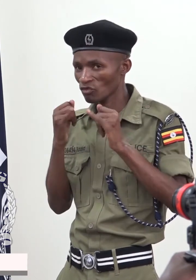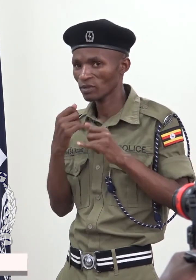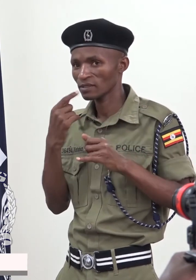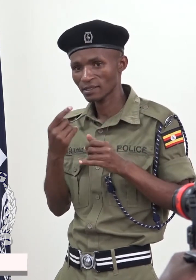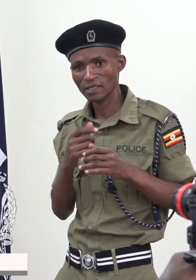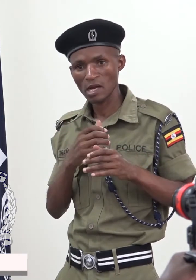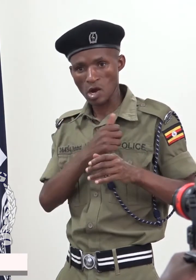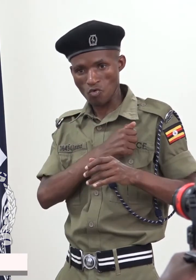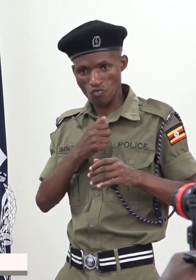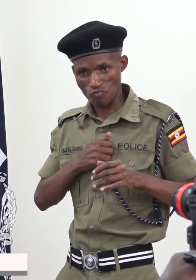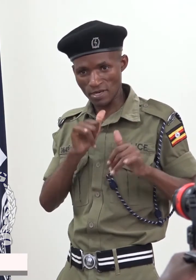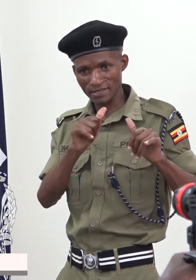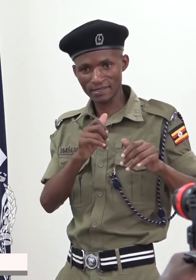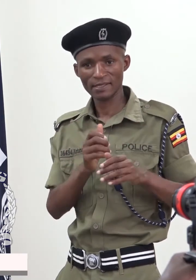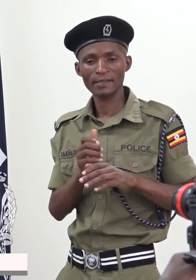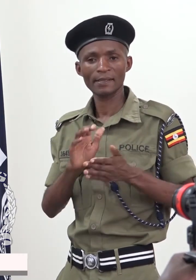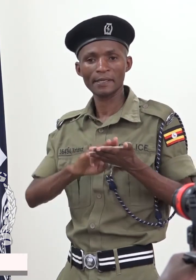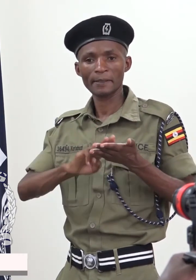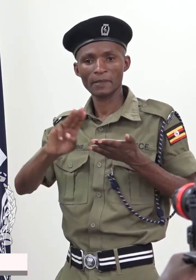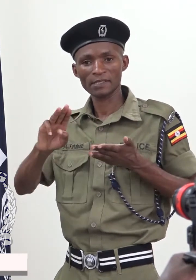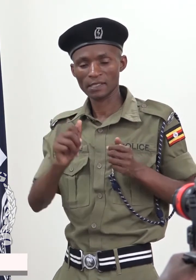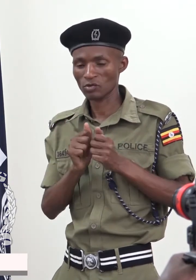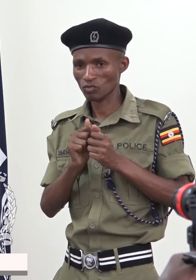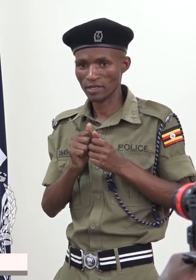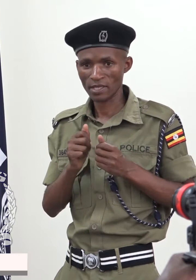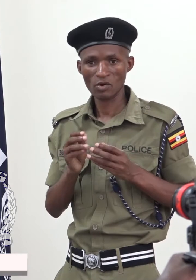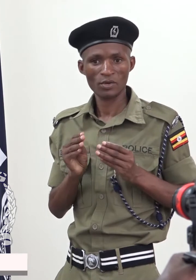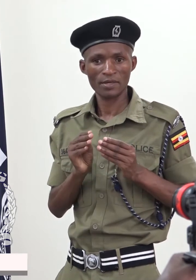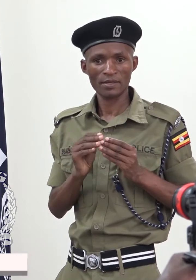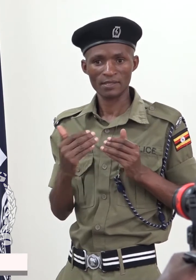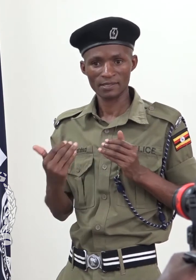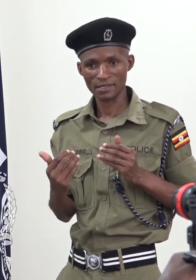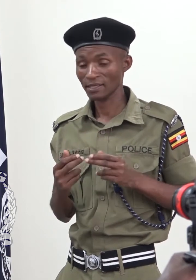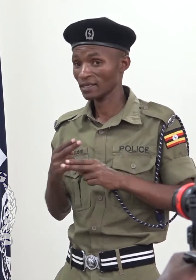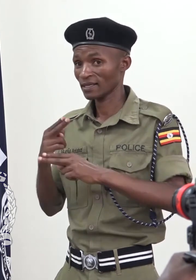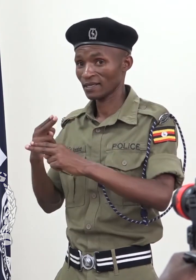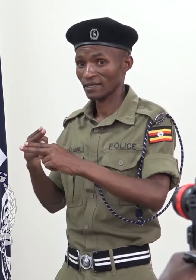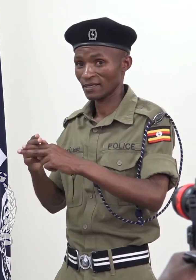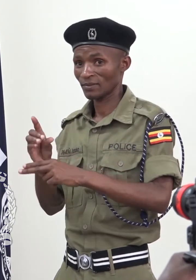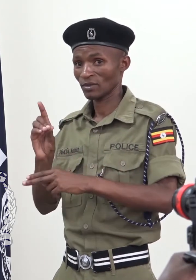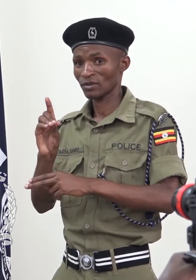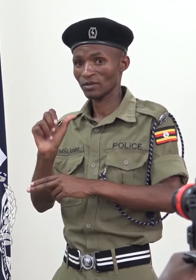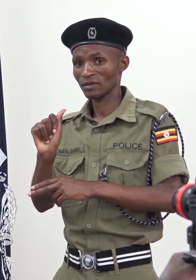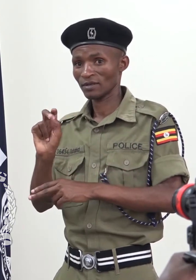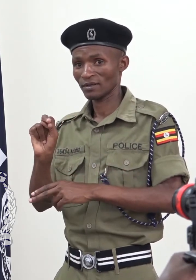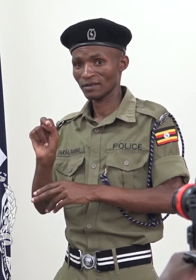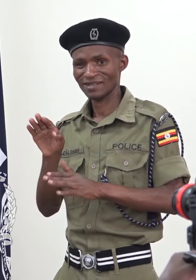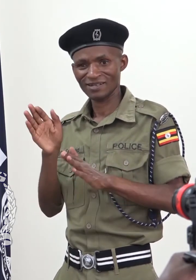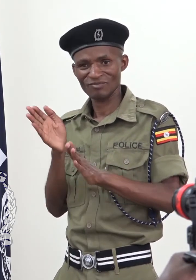son, and the son called Gumiki Rizadan, less than